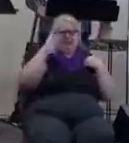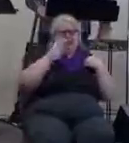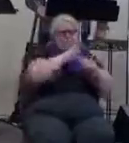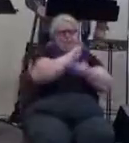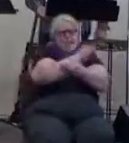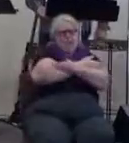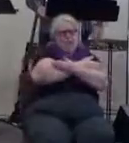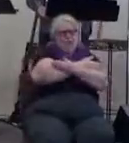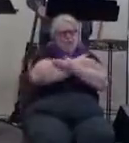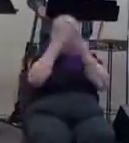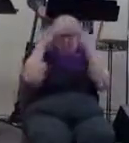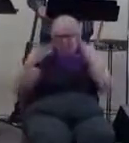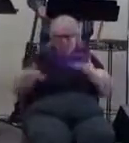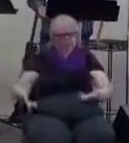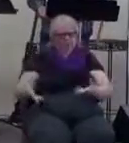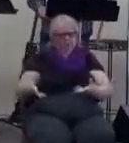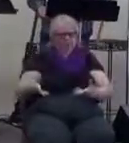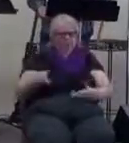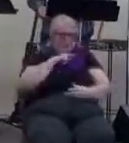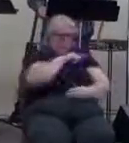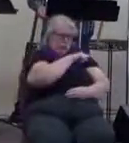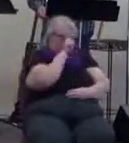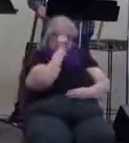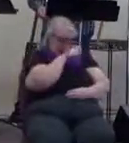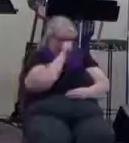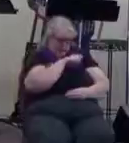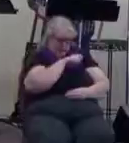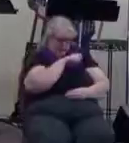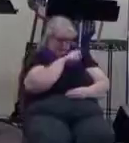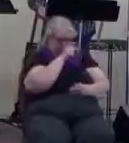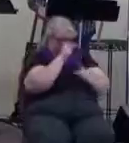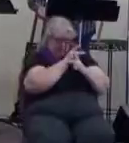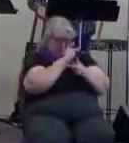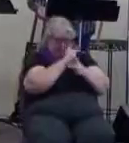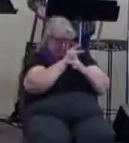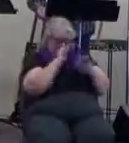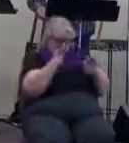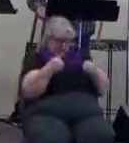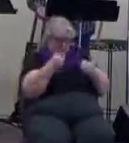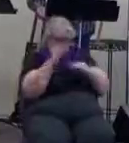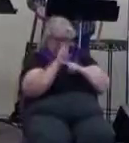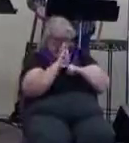them. And you better be careful how you're treating God's men.